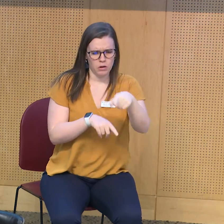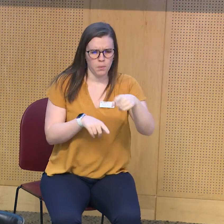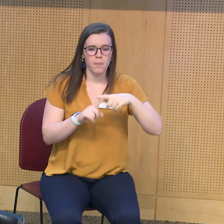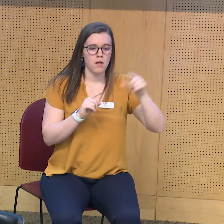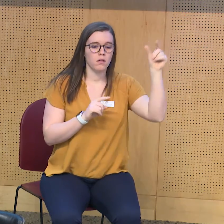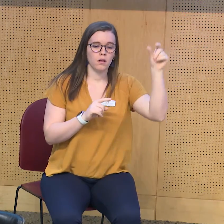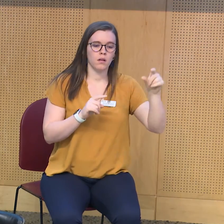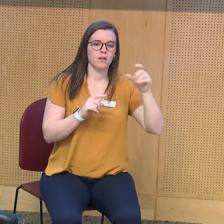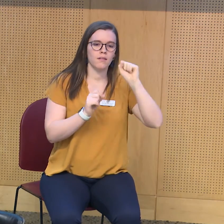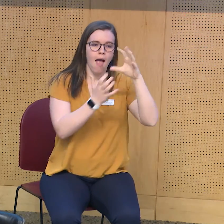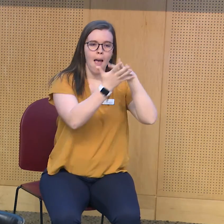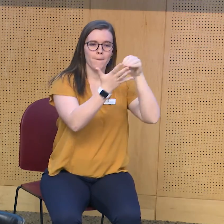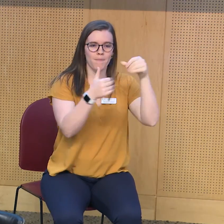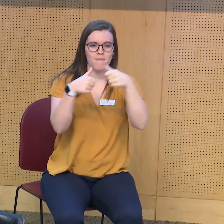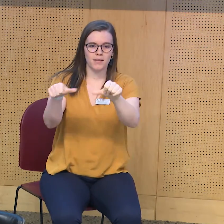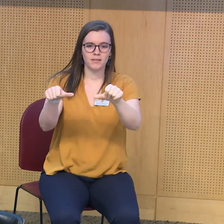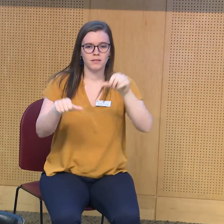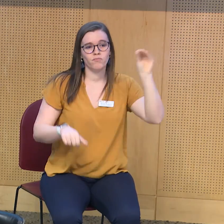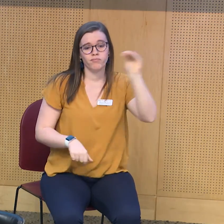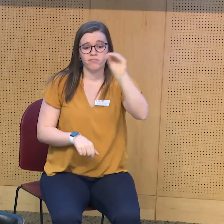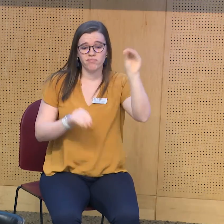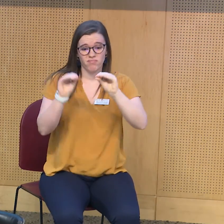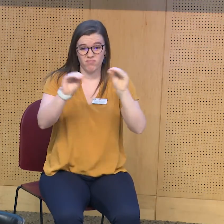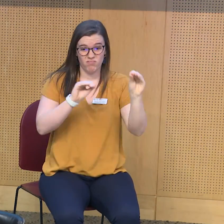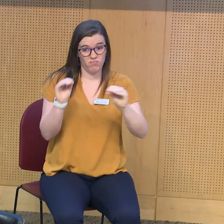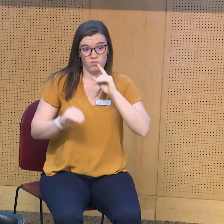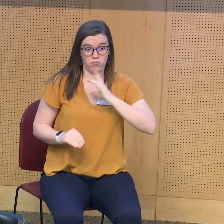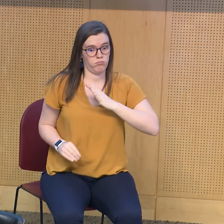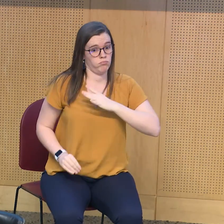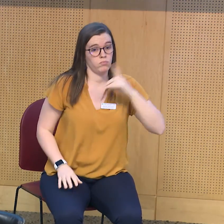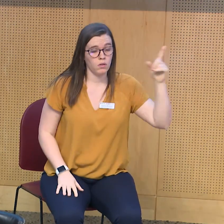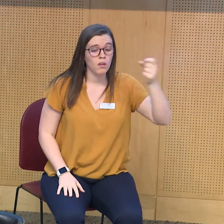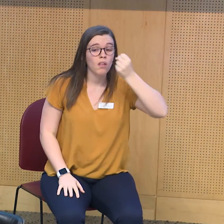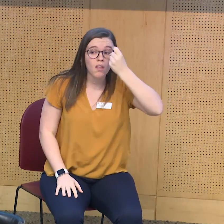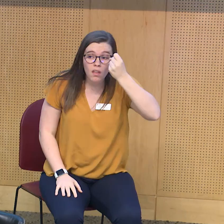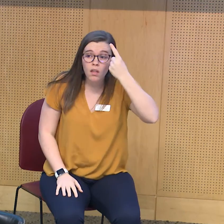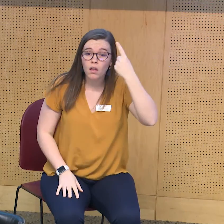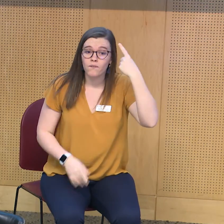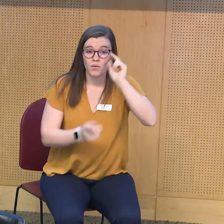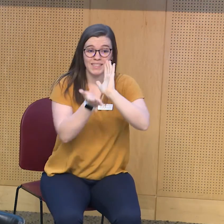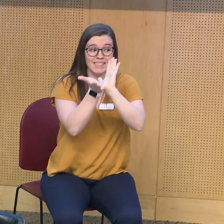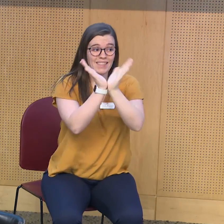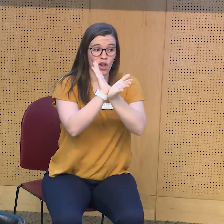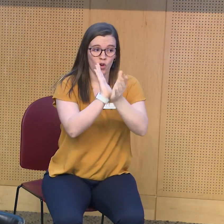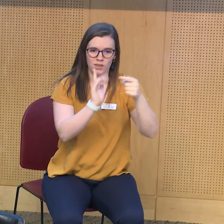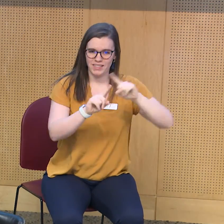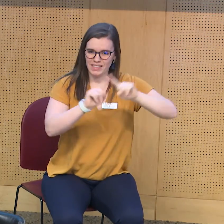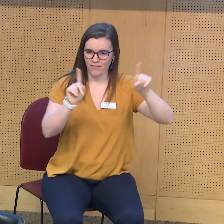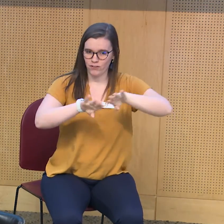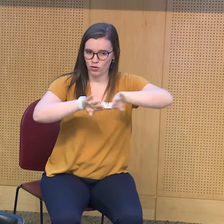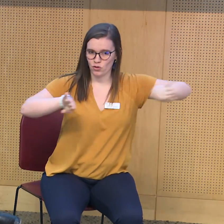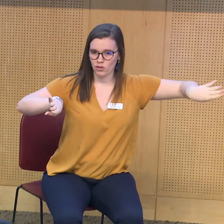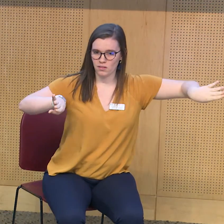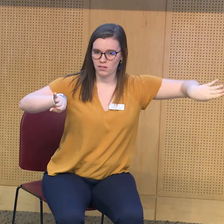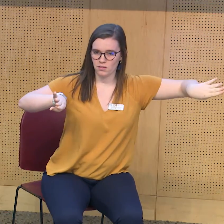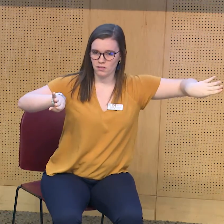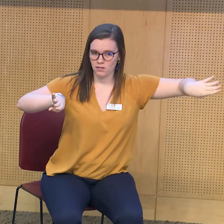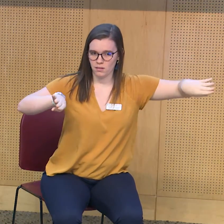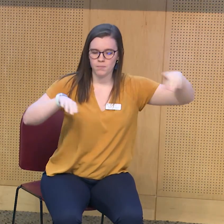You can copy and paste all the different seating arrangements into the center. So the Dyer Arts is different